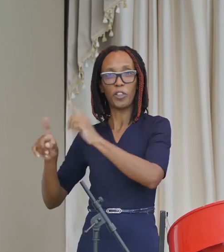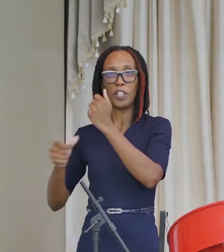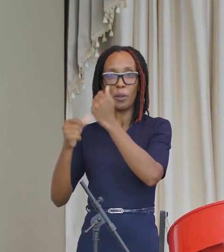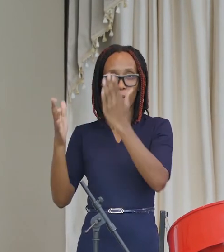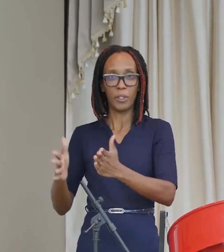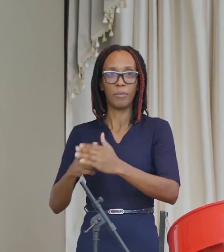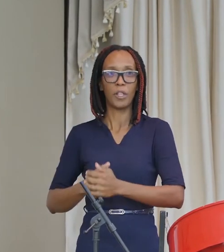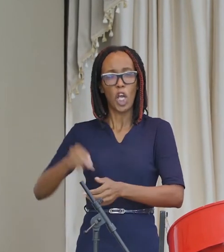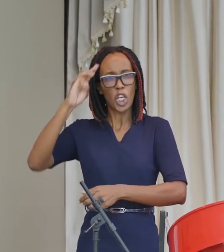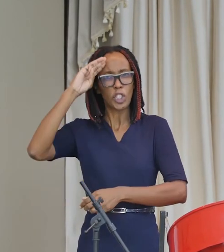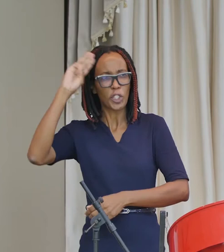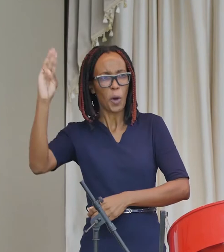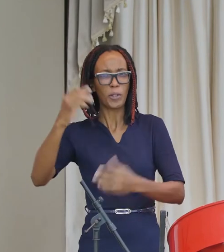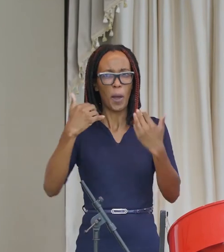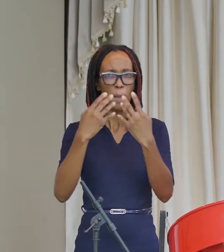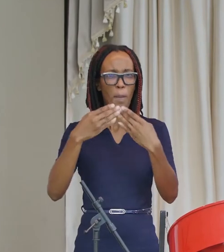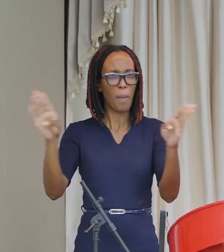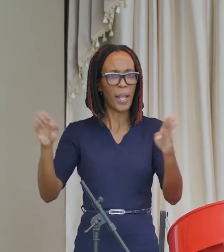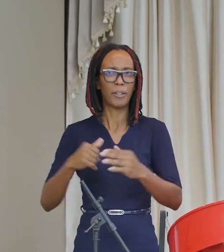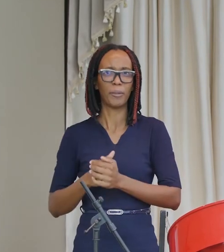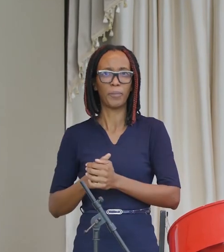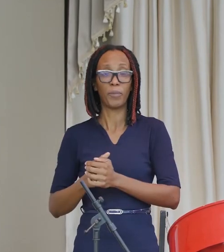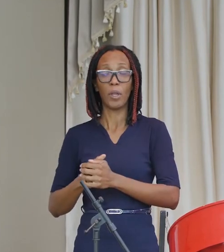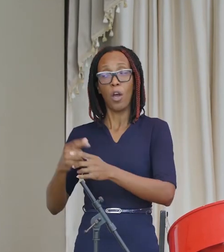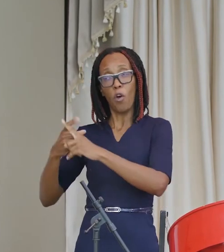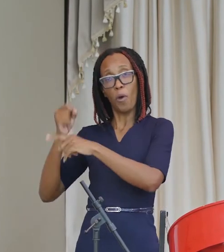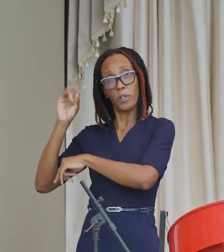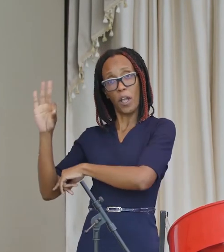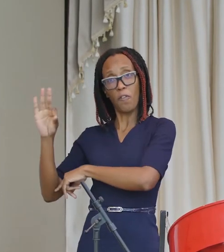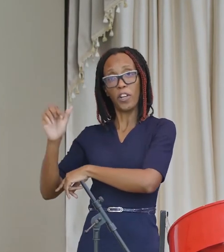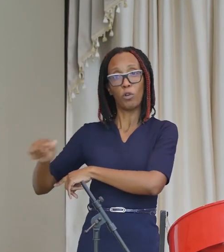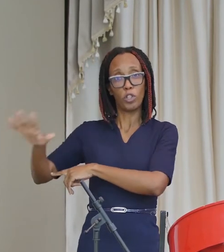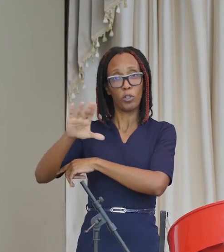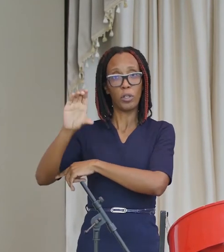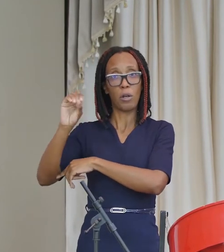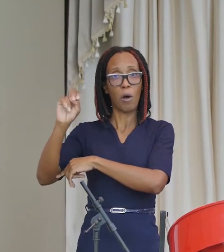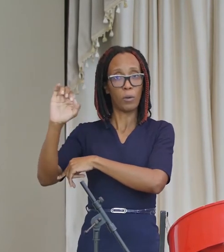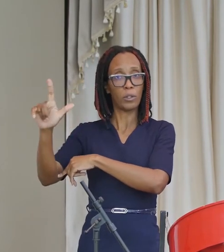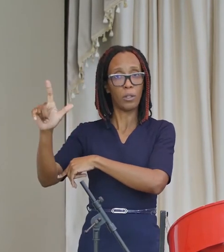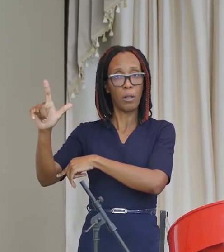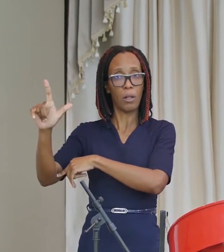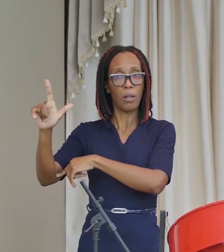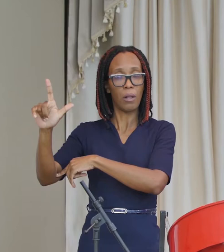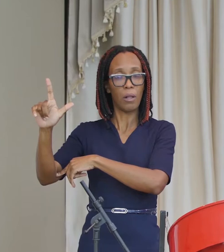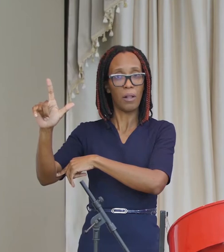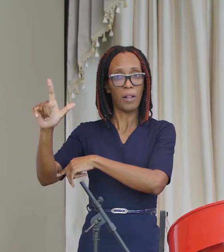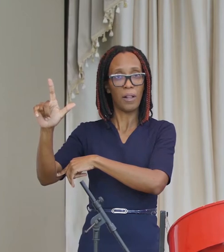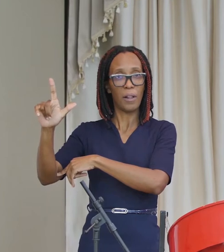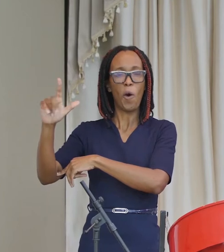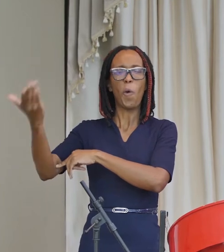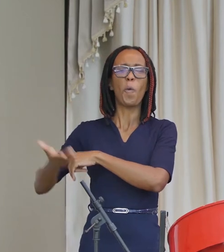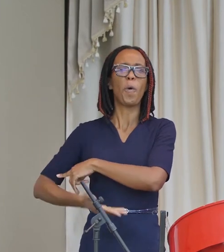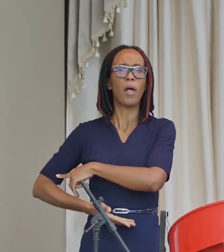scouts in public. On behalf of the San Fernando District Council, I'd like to bring greetings to you and welcome you to the San